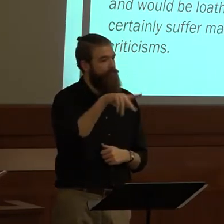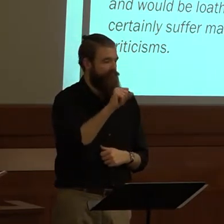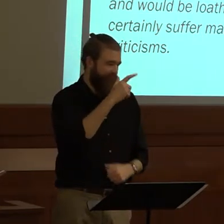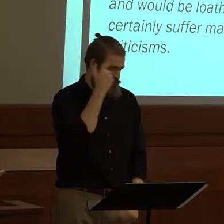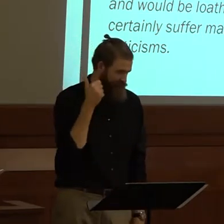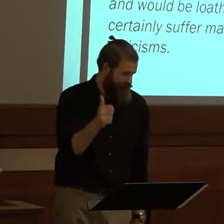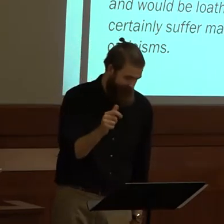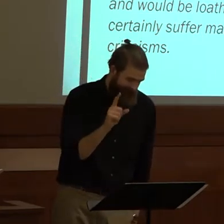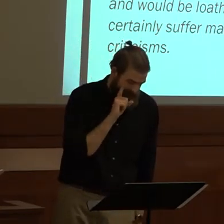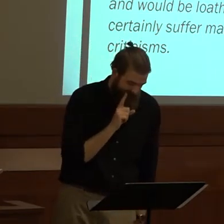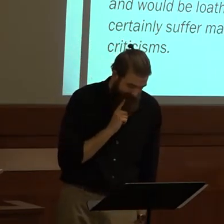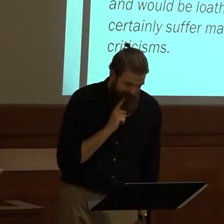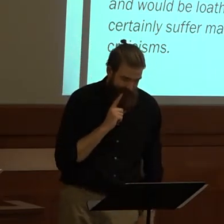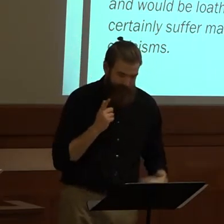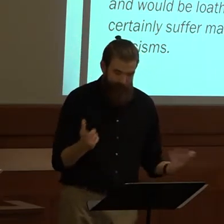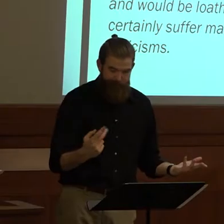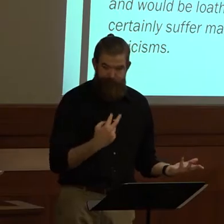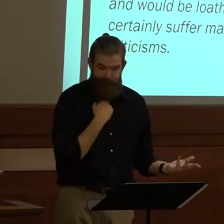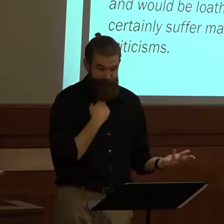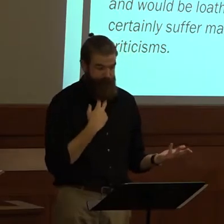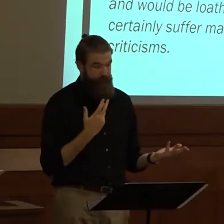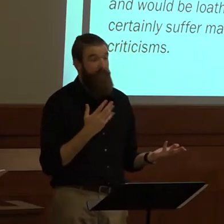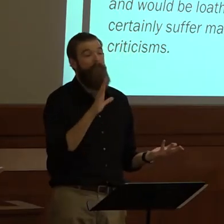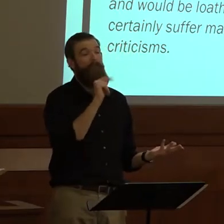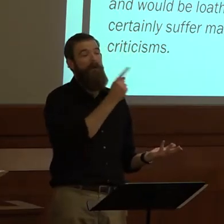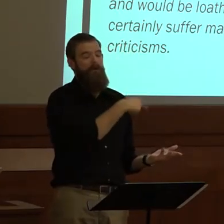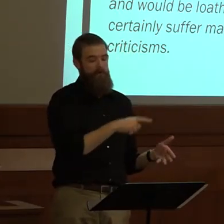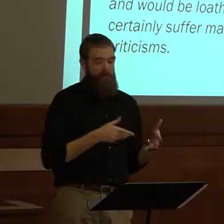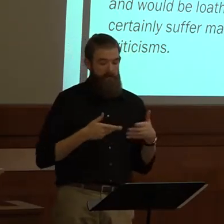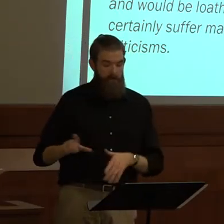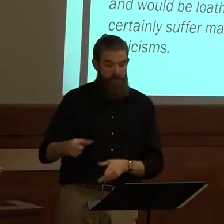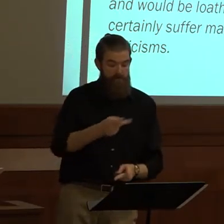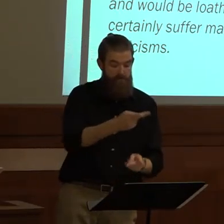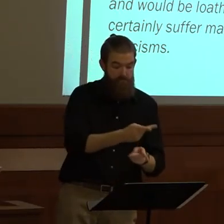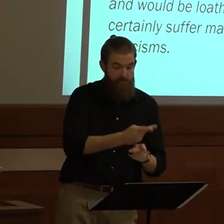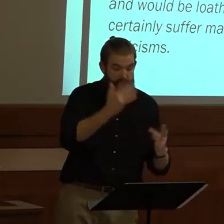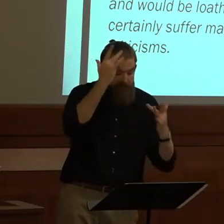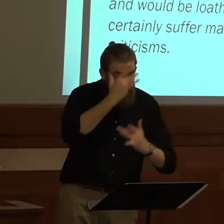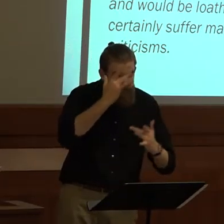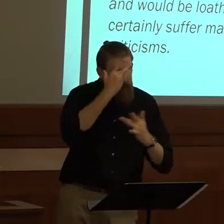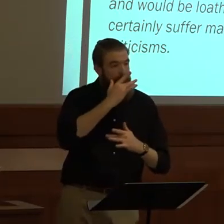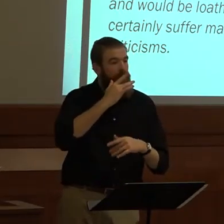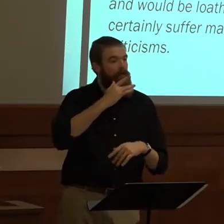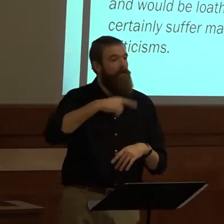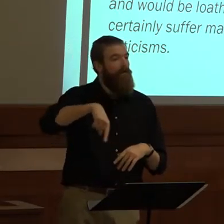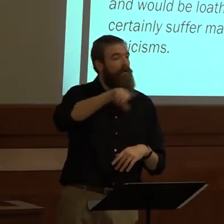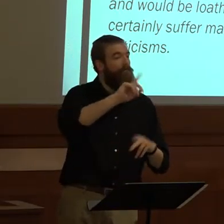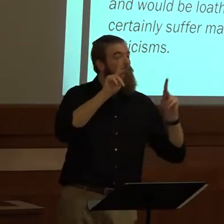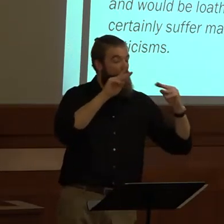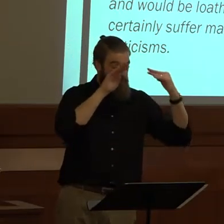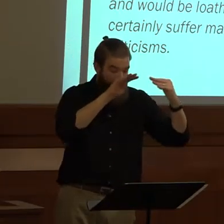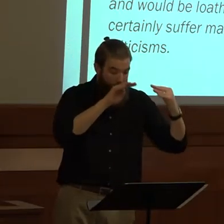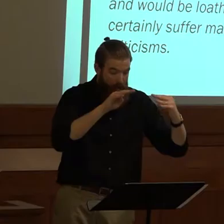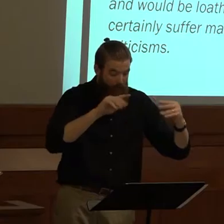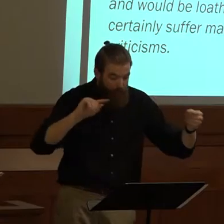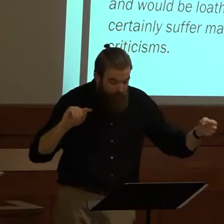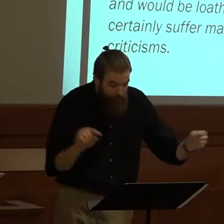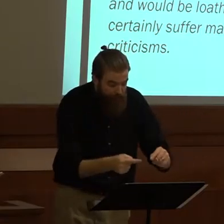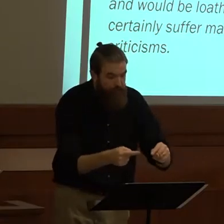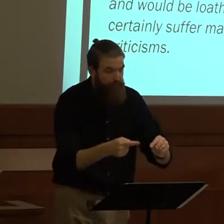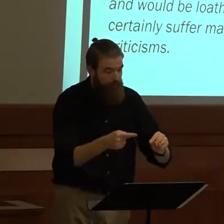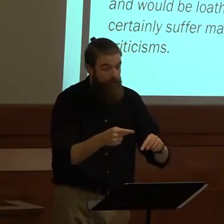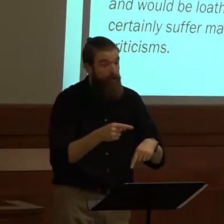When Charles heard this result, he did not give up. He expressed his conviction that the Pope would have the final say and one word from him